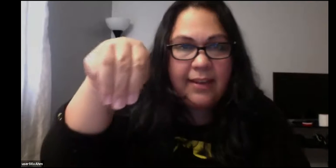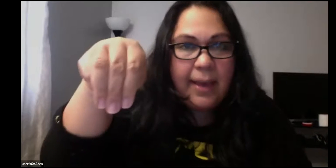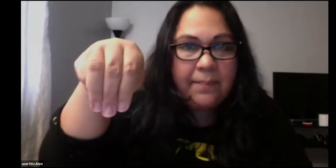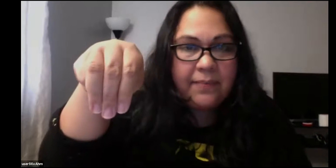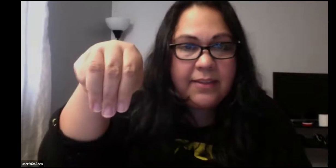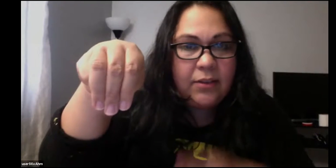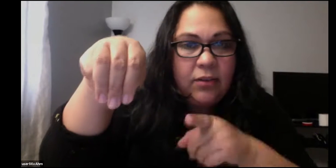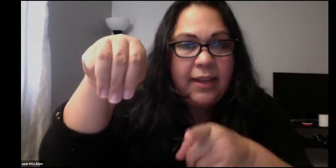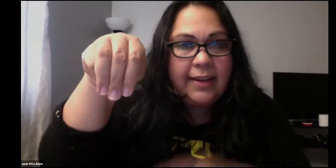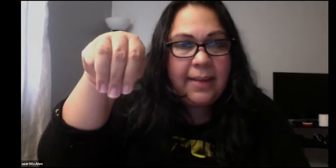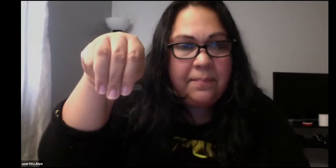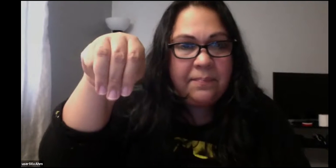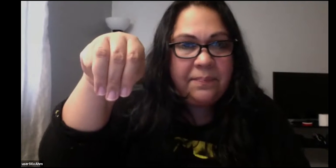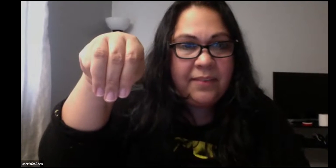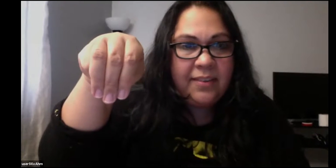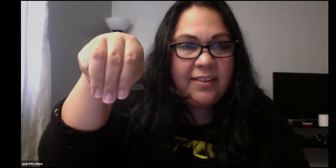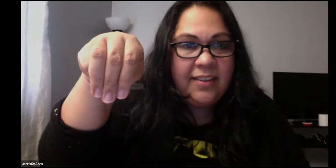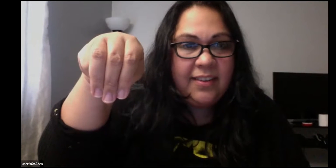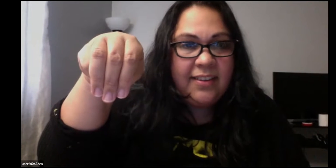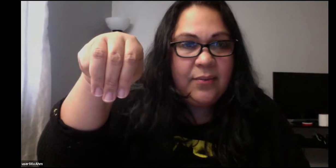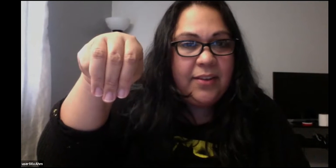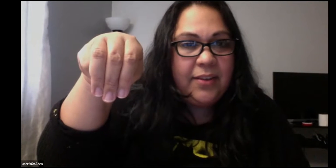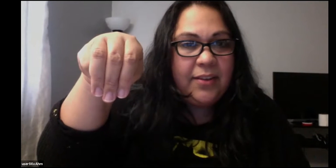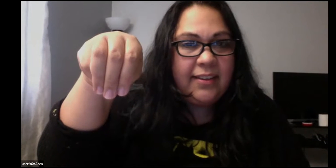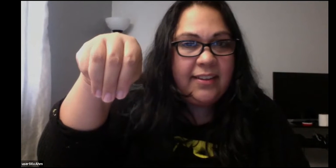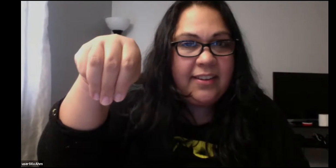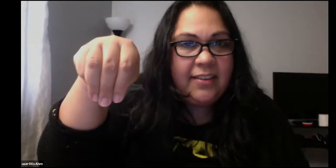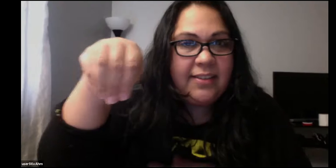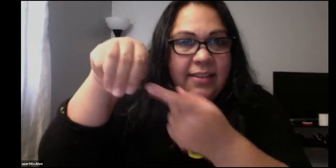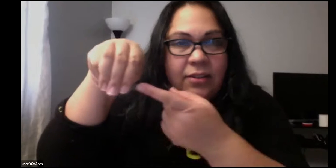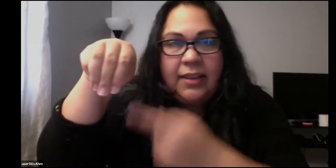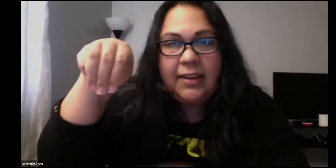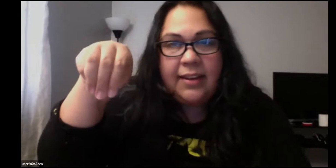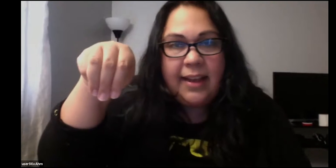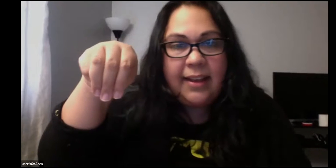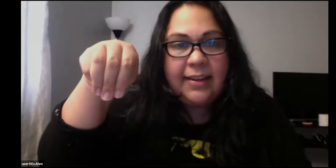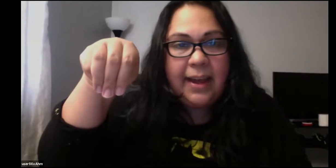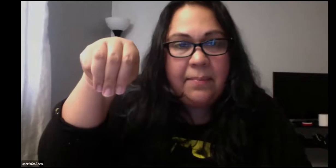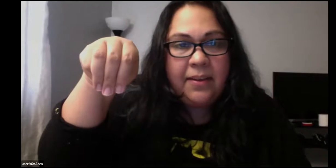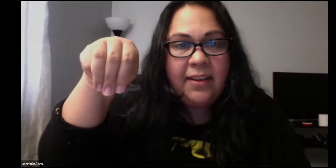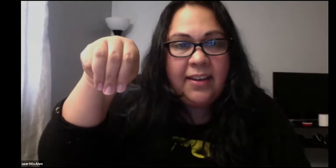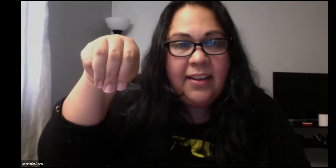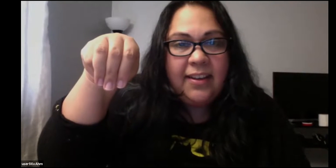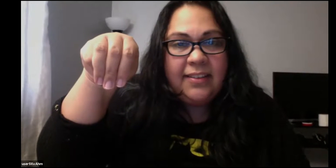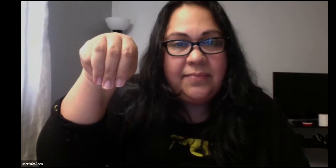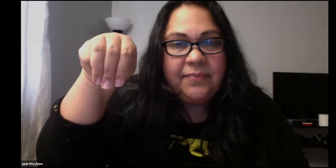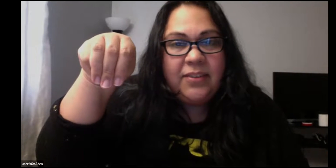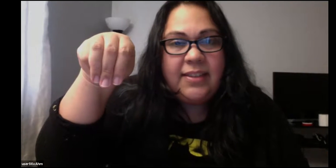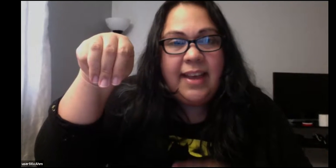M, does it look like an M? What do you think? Does this look like an M? You see the M